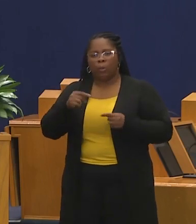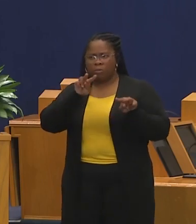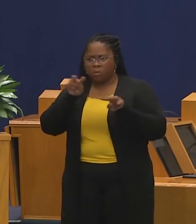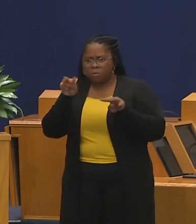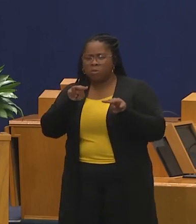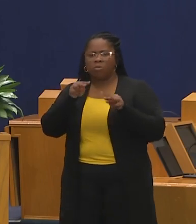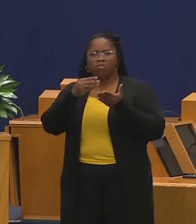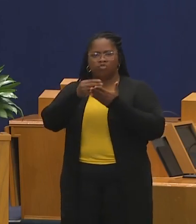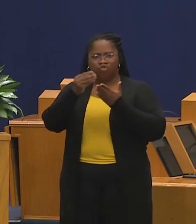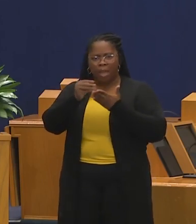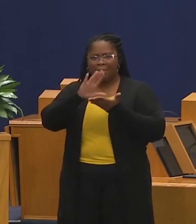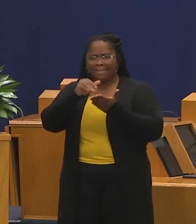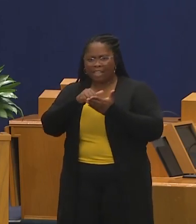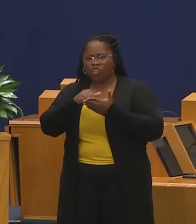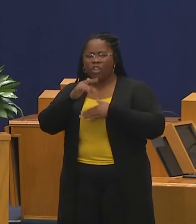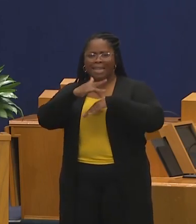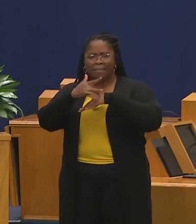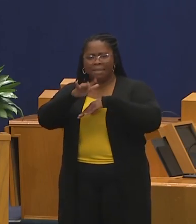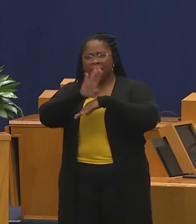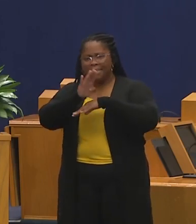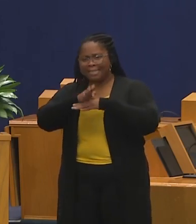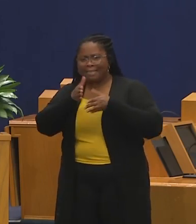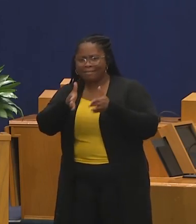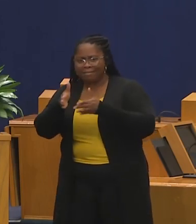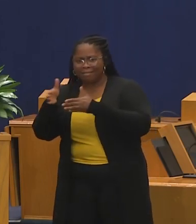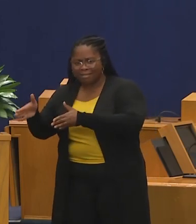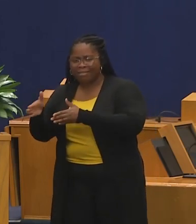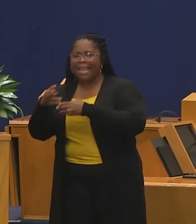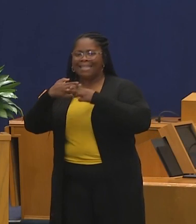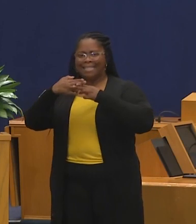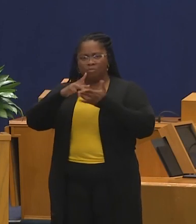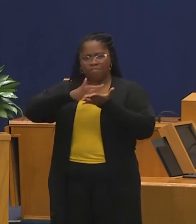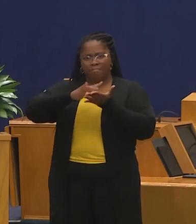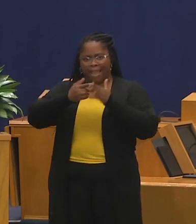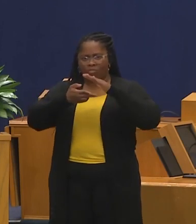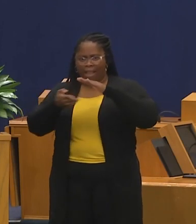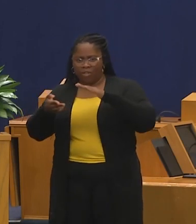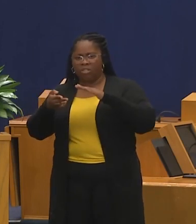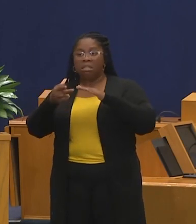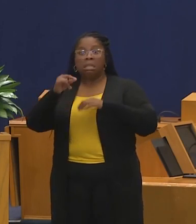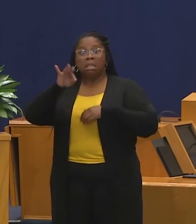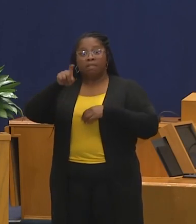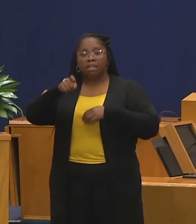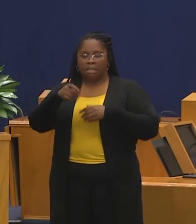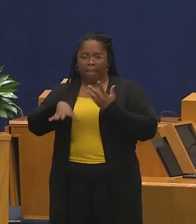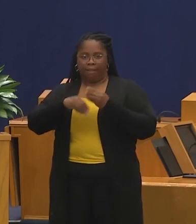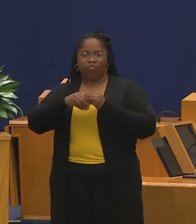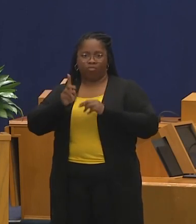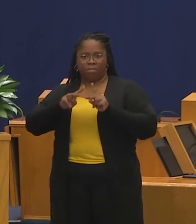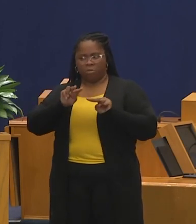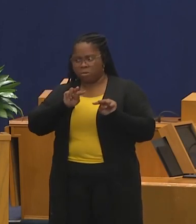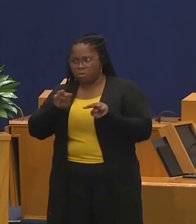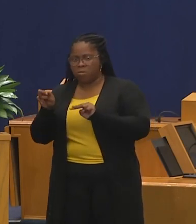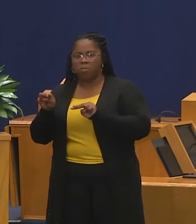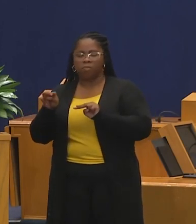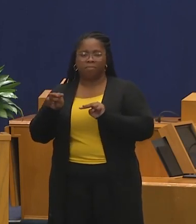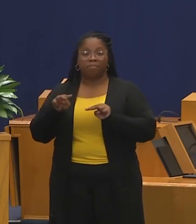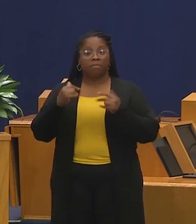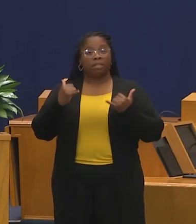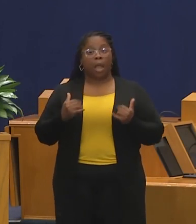business districts, throughout our city streets, and temporary medical housing areas, wherever there is a need for extra patrol. In fact, there are now